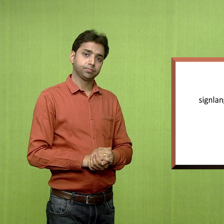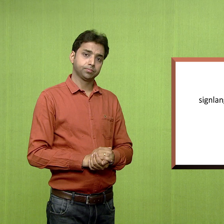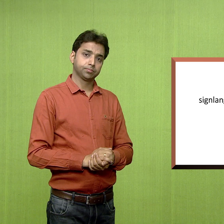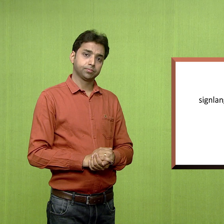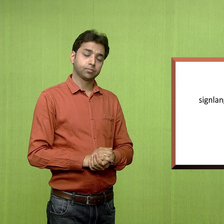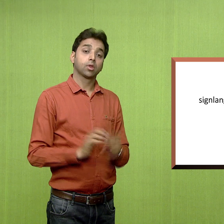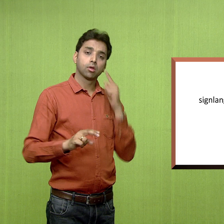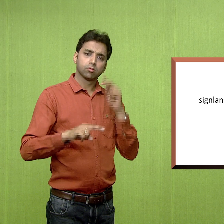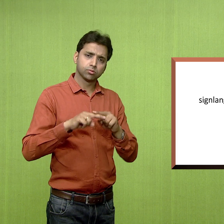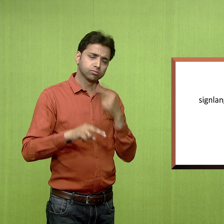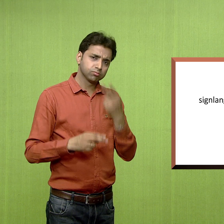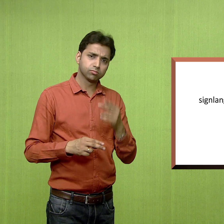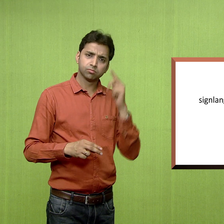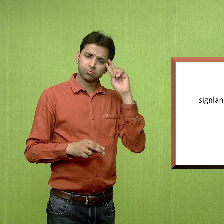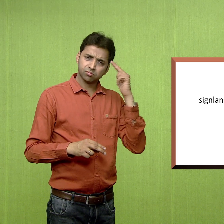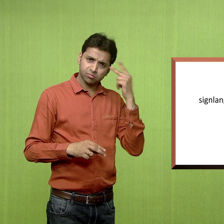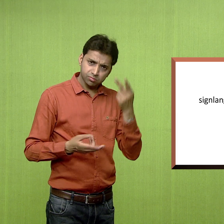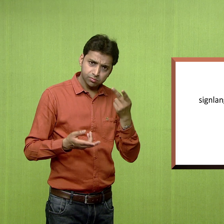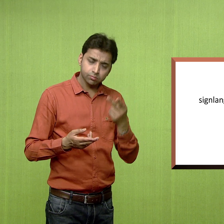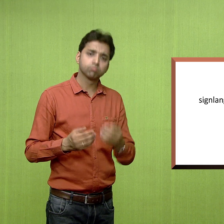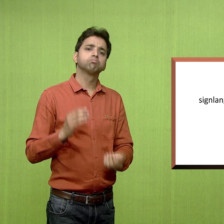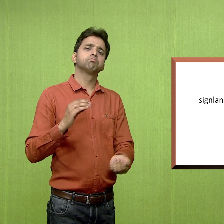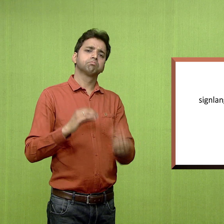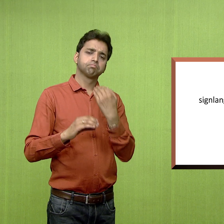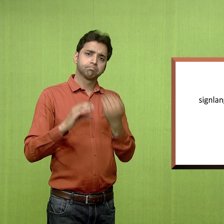If you have any query, you may send email at